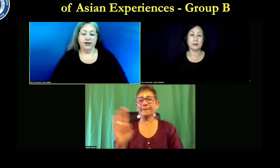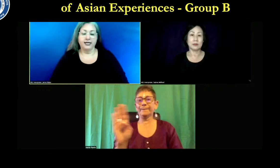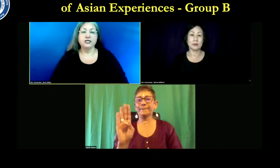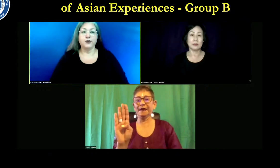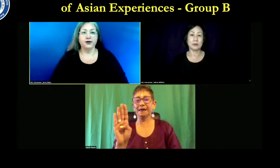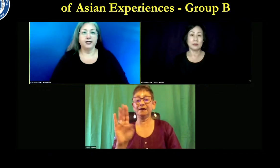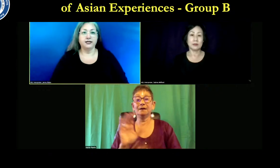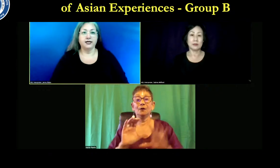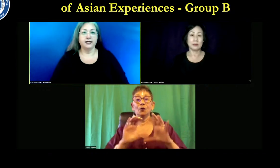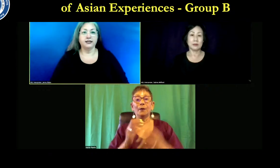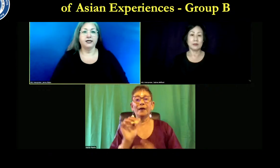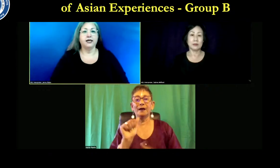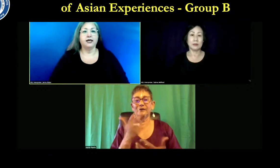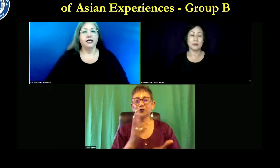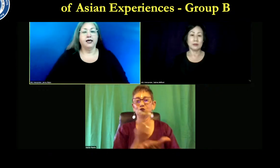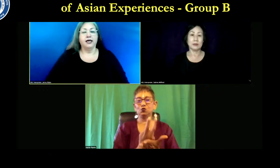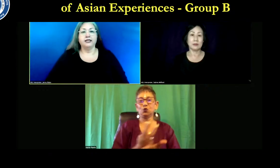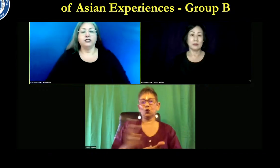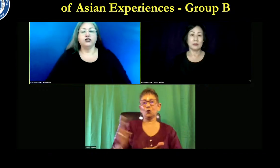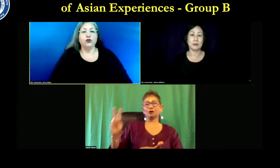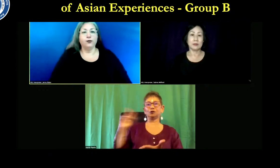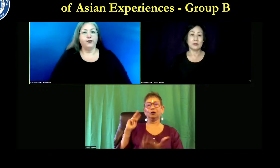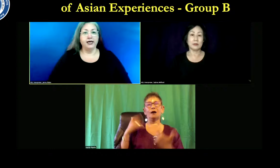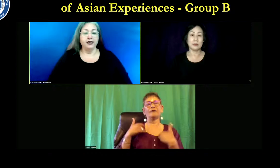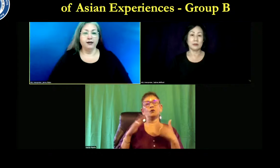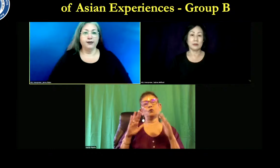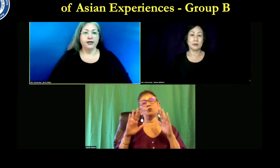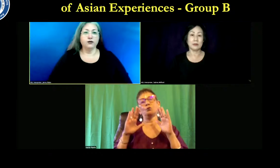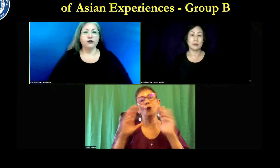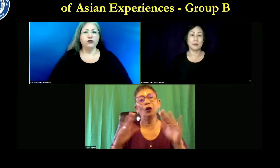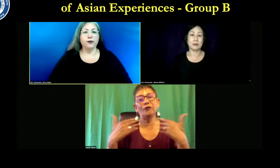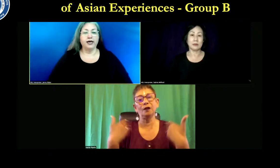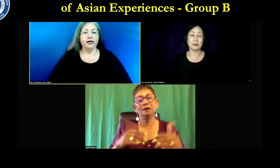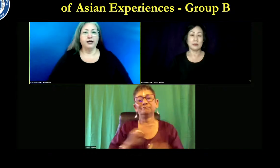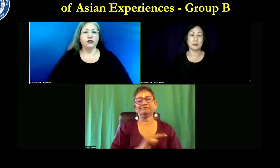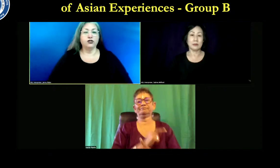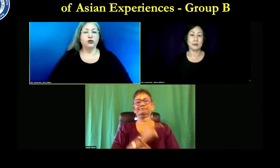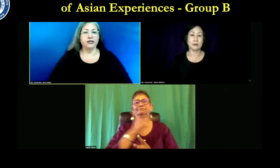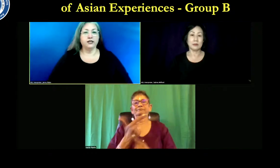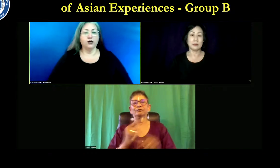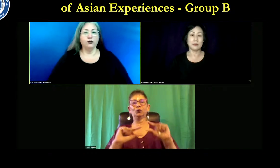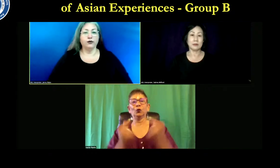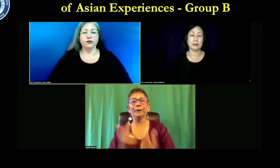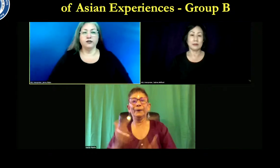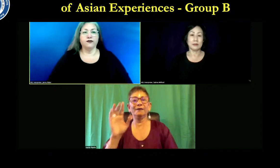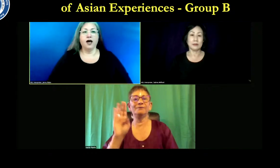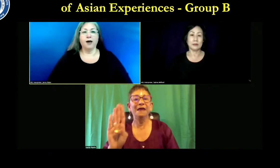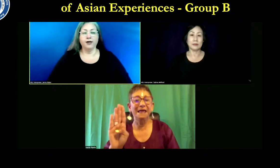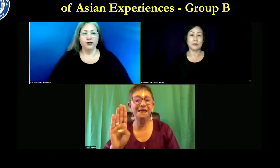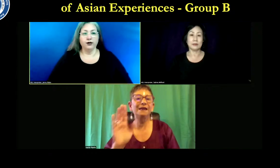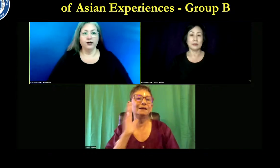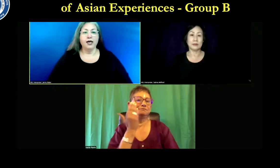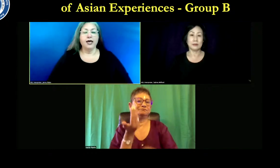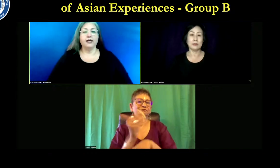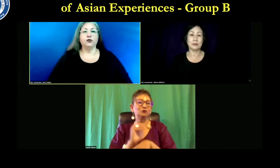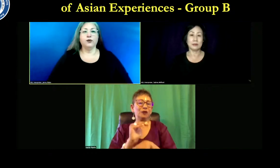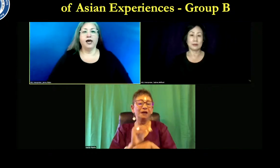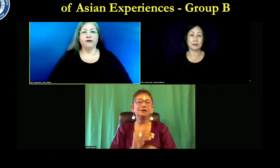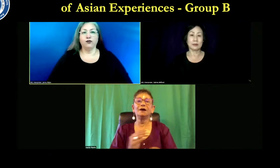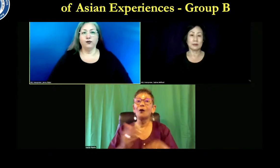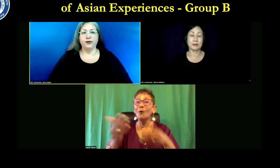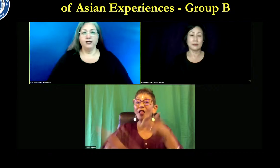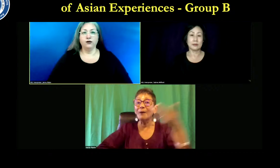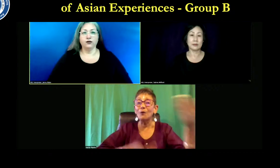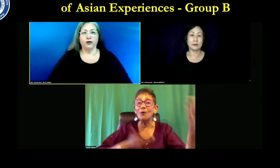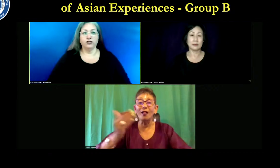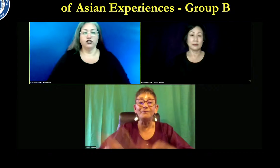Asian American experiences. And this is Group B because we had Group A 2 weeks ago, which was phenomenal. And so we